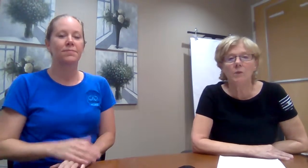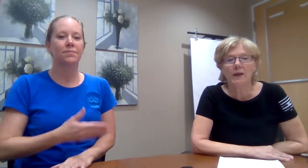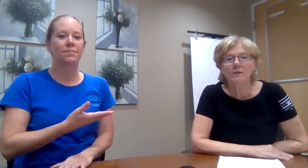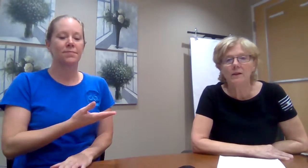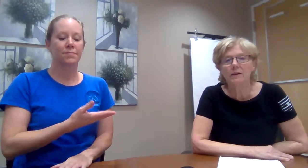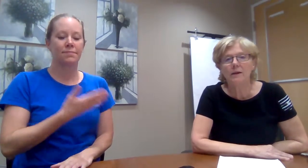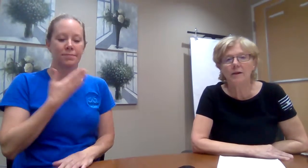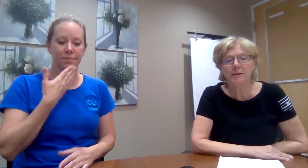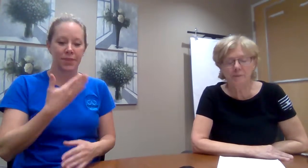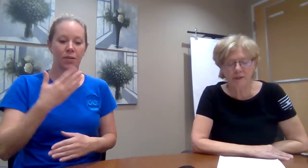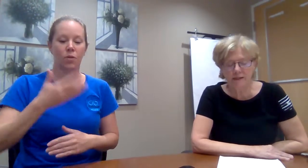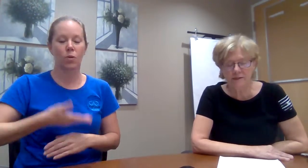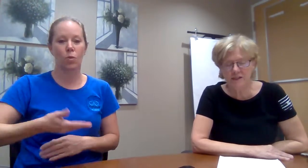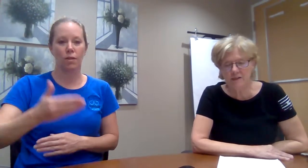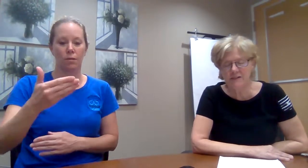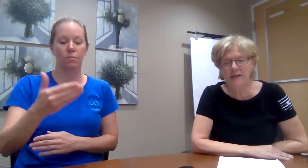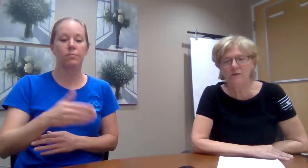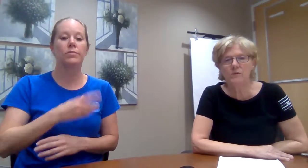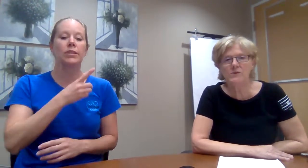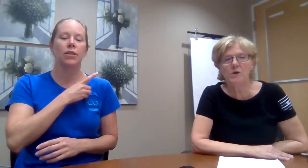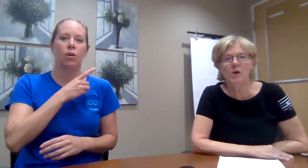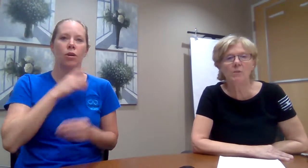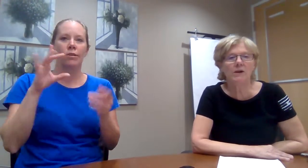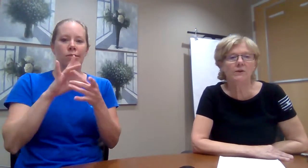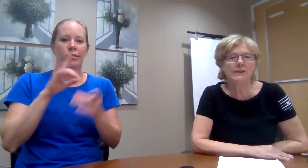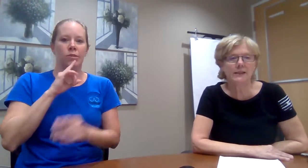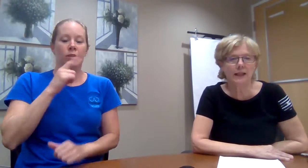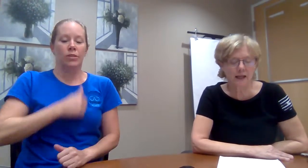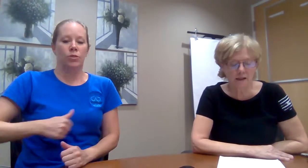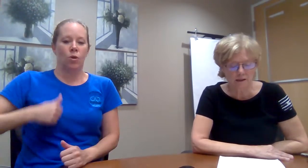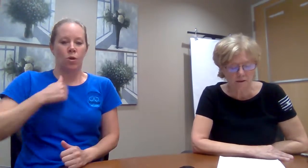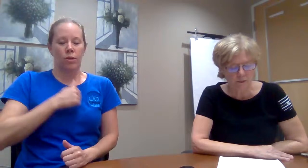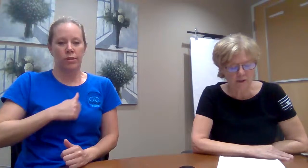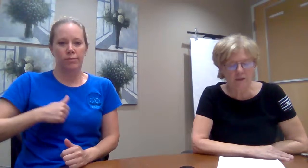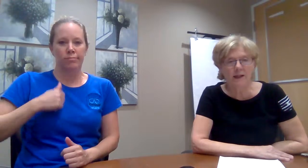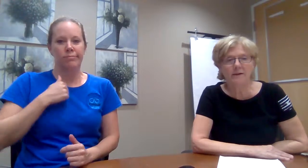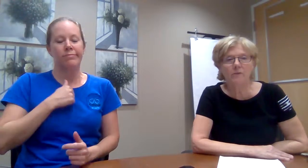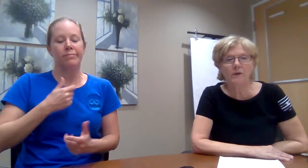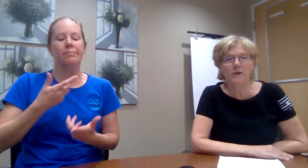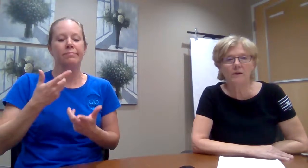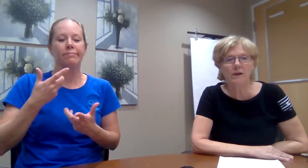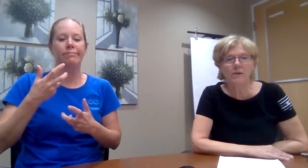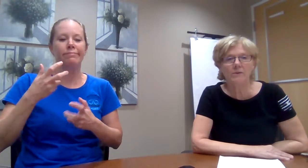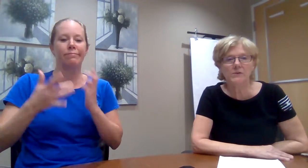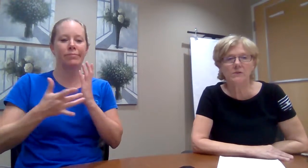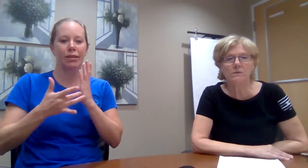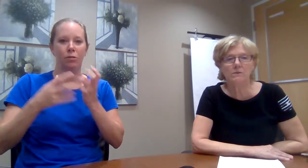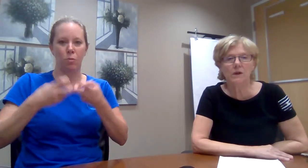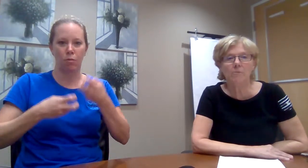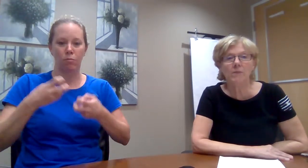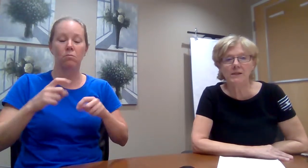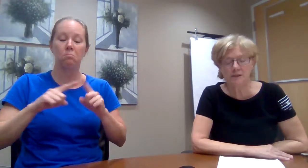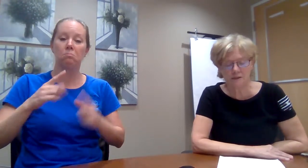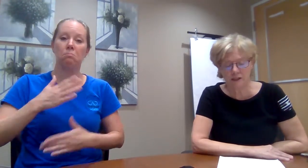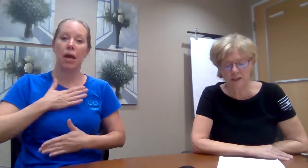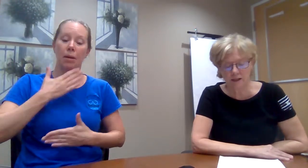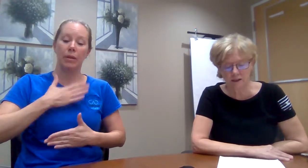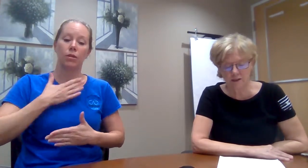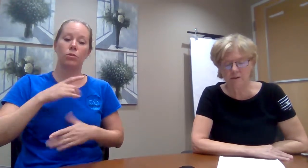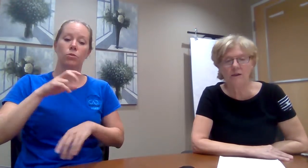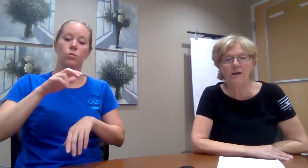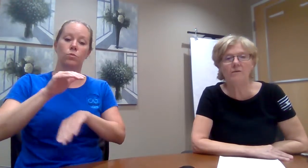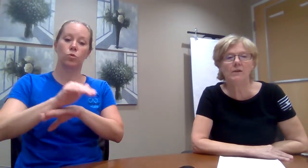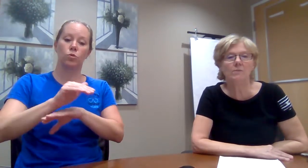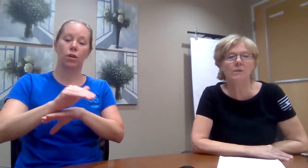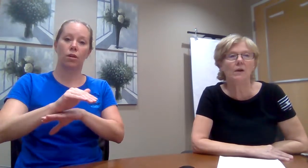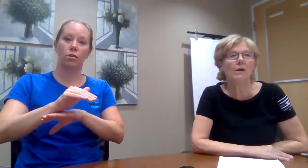Welcome, everyone. As Derek said, we're sorry about the delay, but I'm glad that we are able to meet tonight,